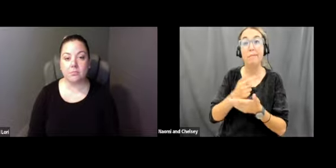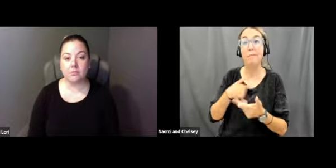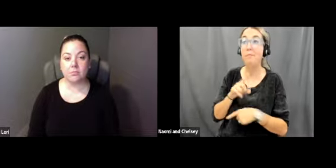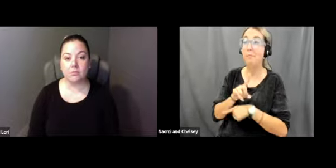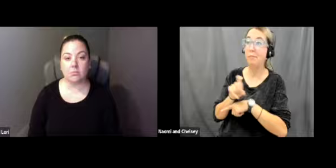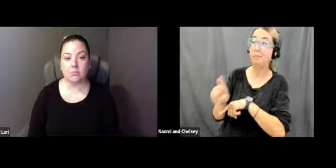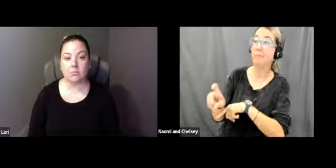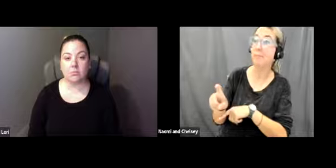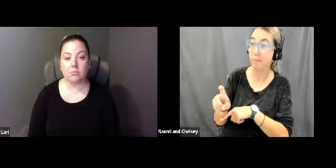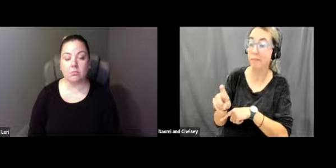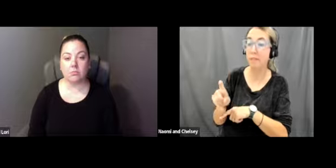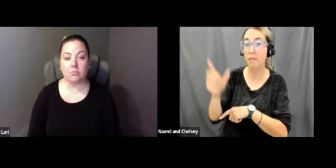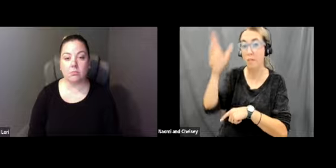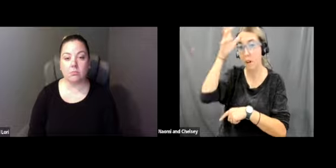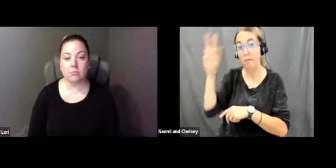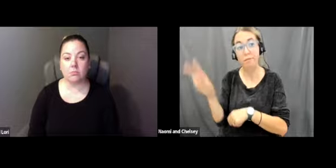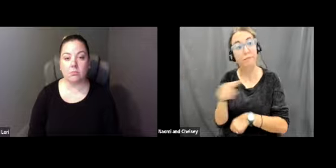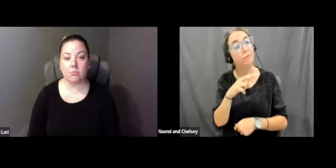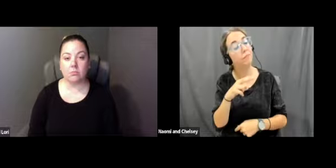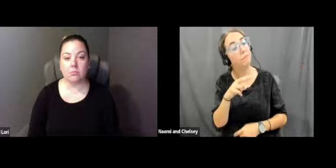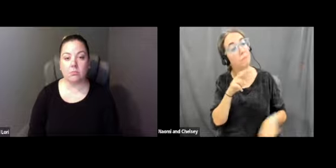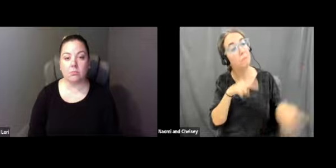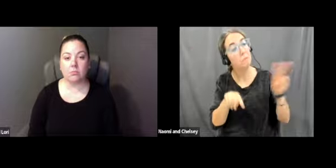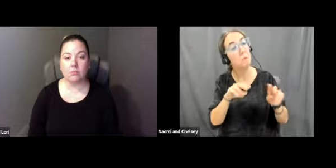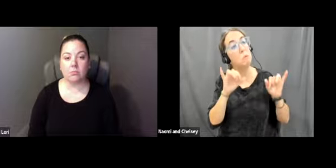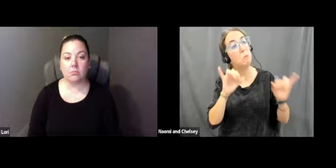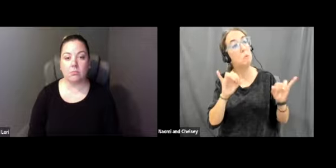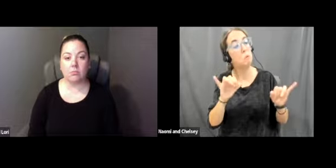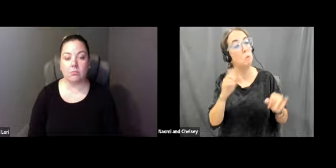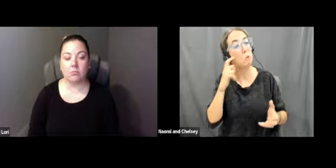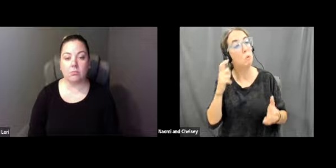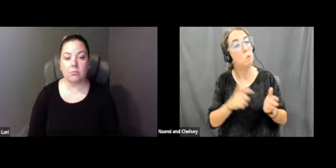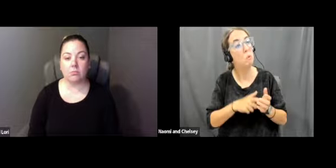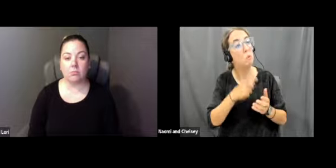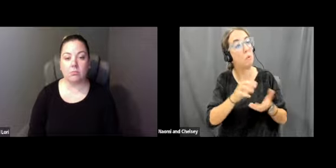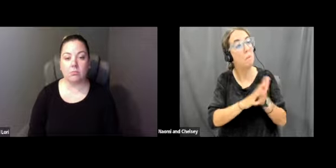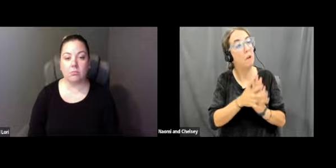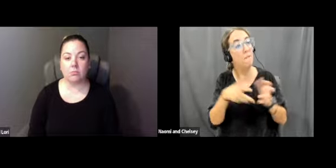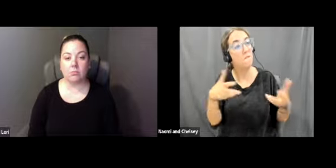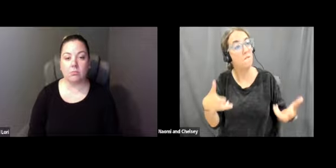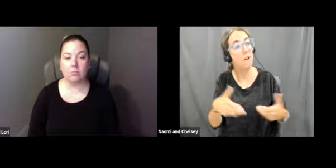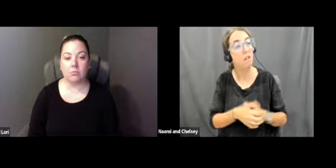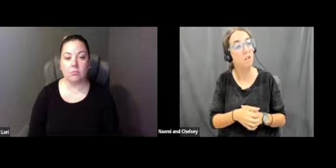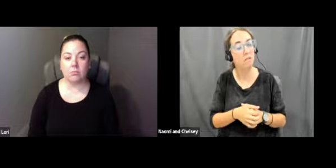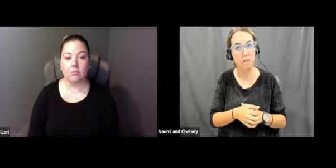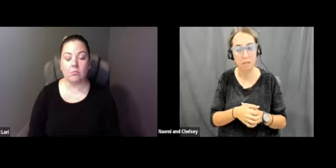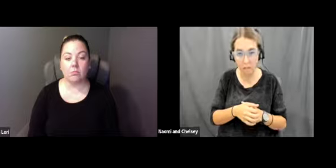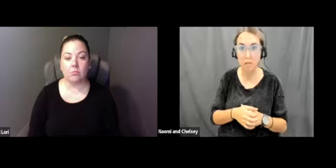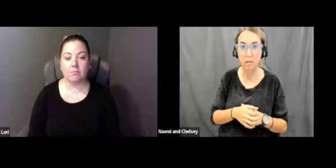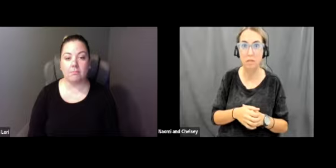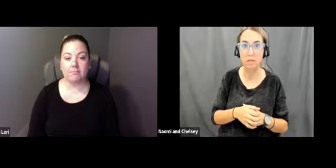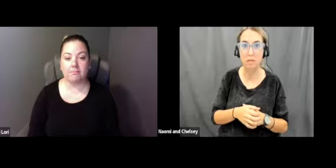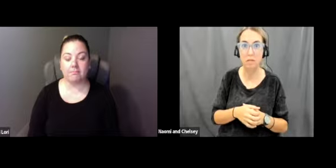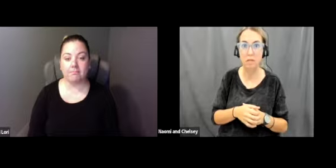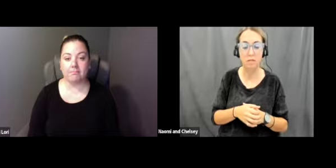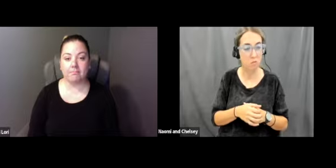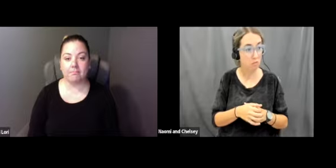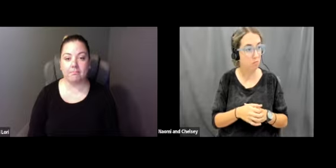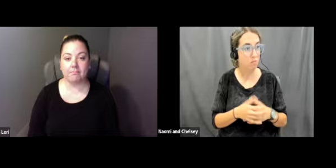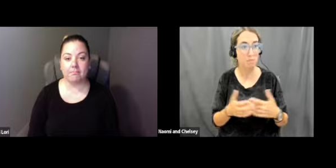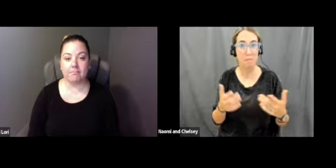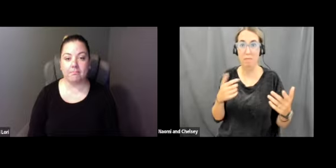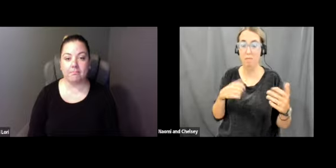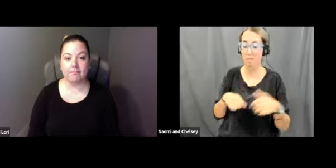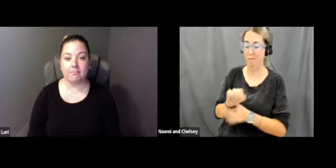love handles. Better start doing something about that. He did not mean it in a bad way. He's just someone